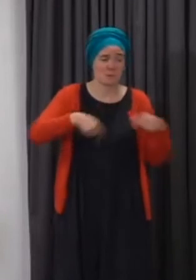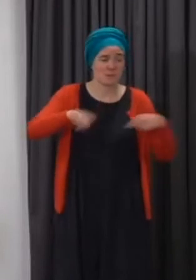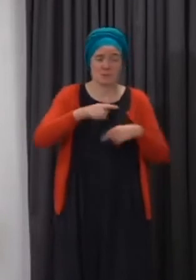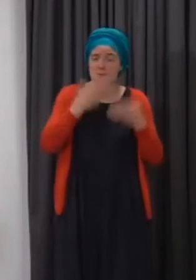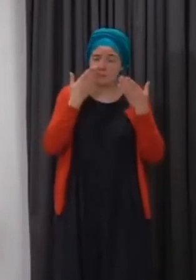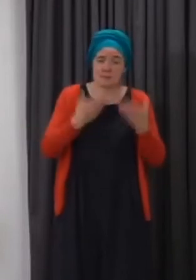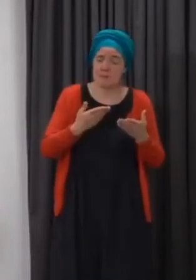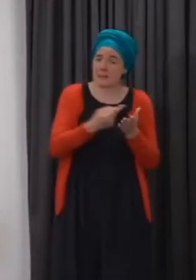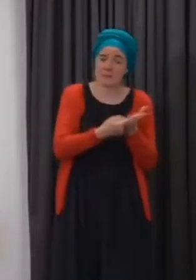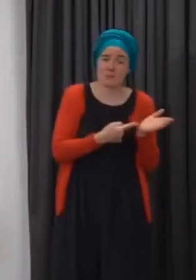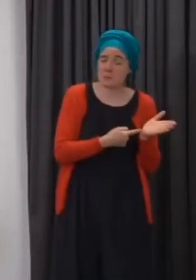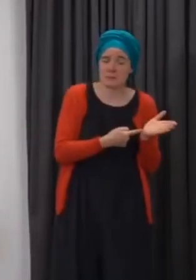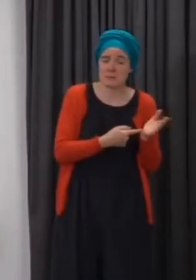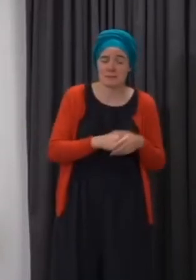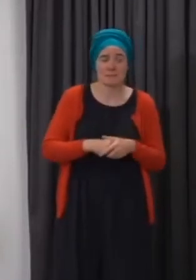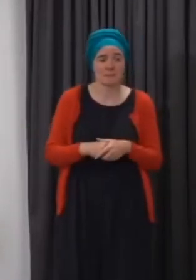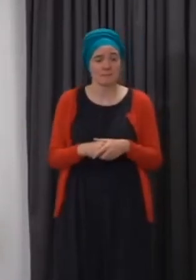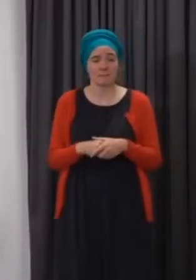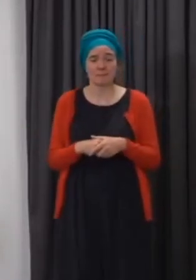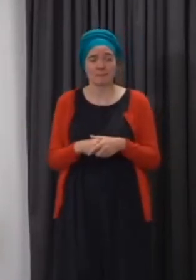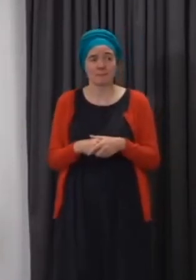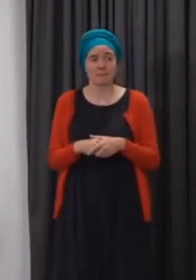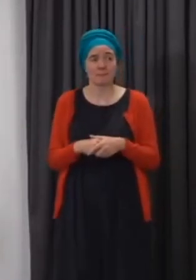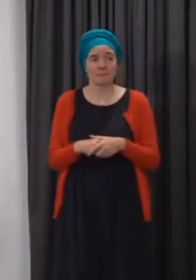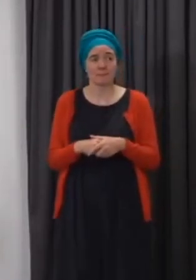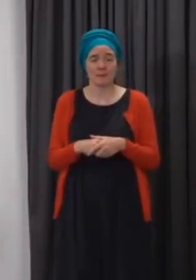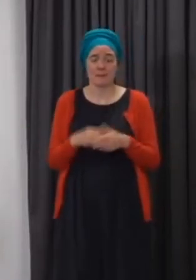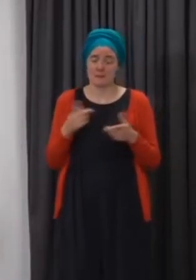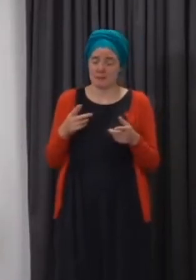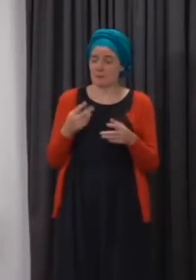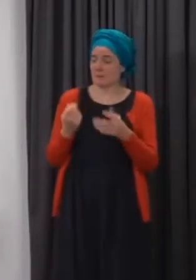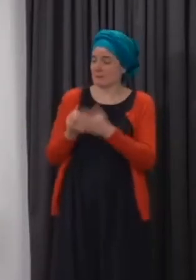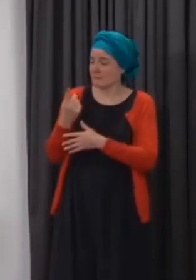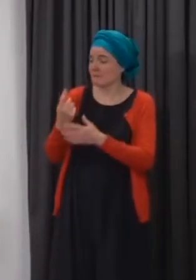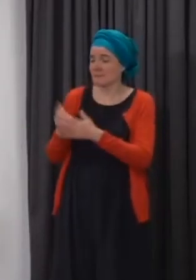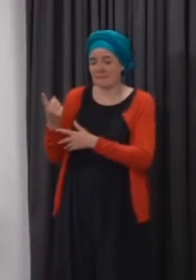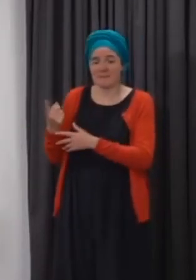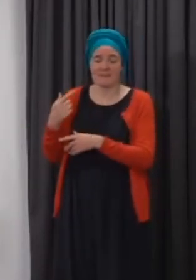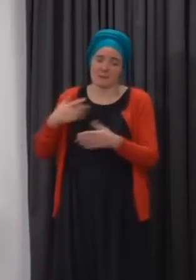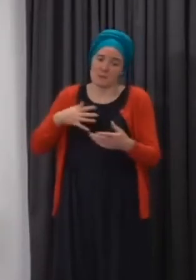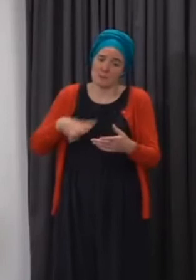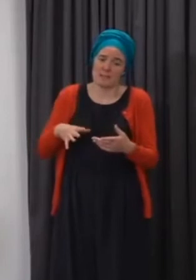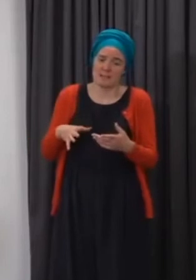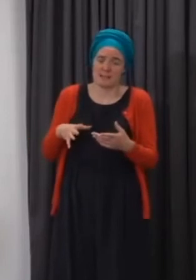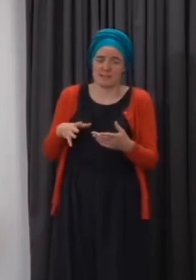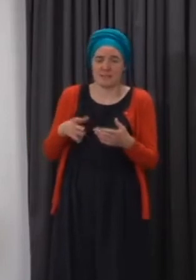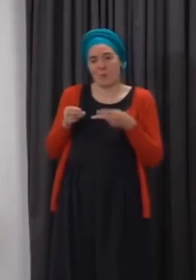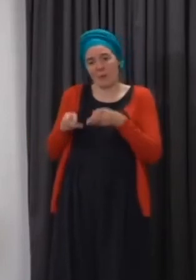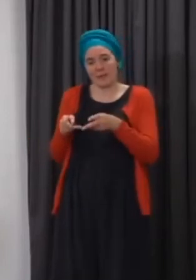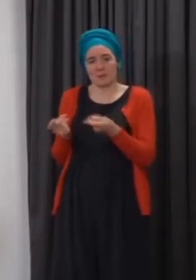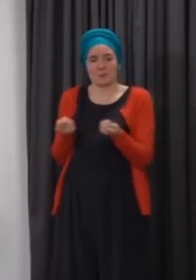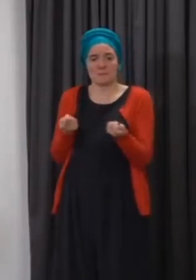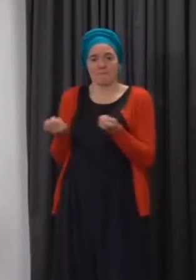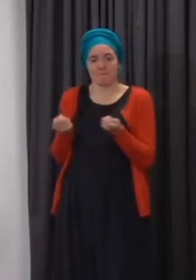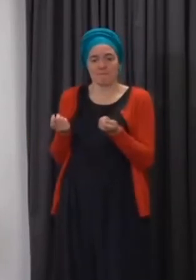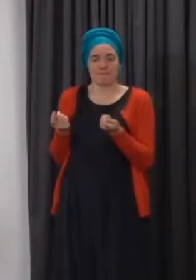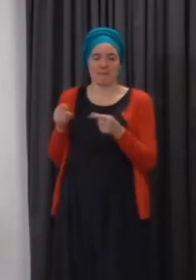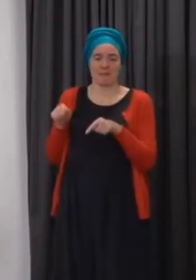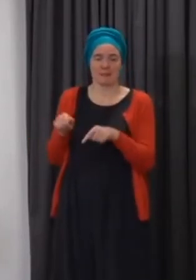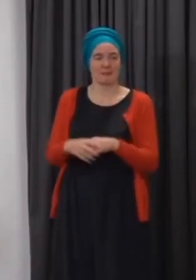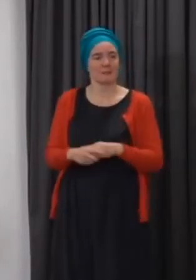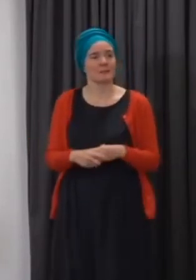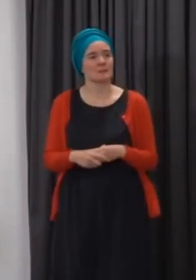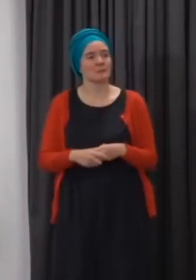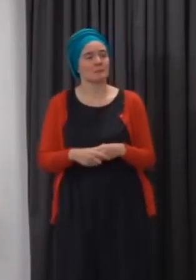make sure that we are in a position to address concerns when they arise. Okay, thank you very much, Dan. I'm going to move next to